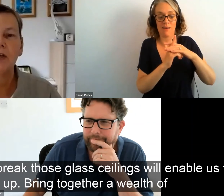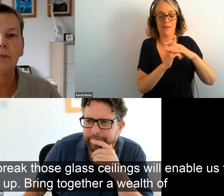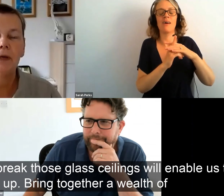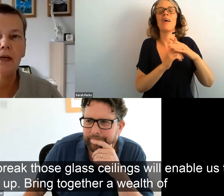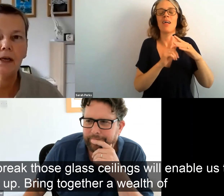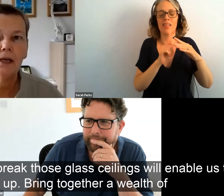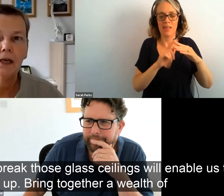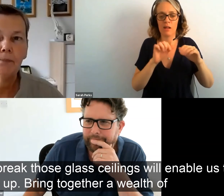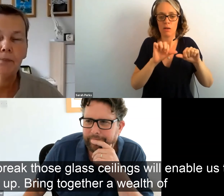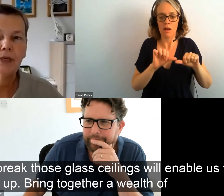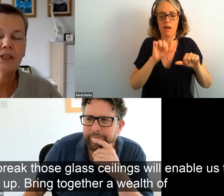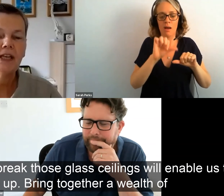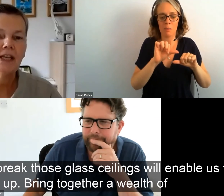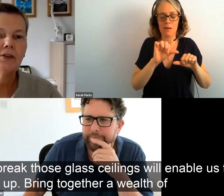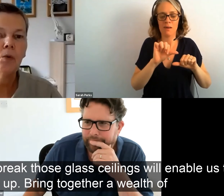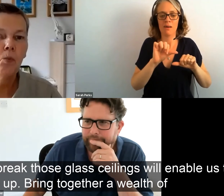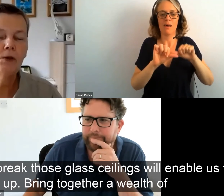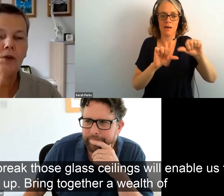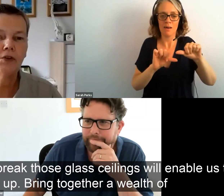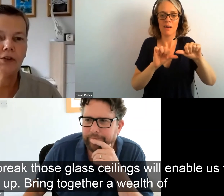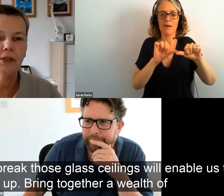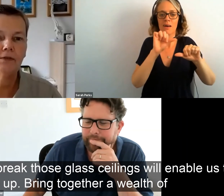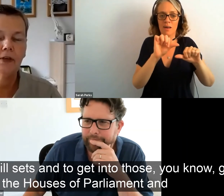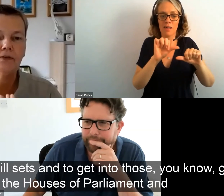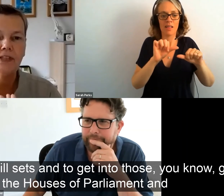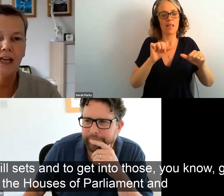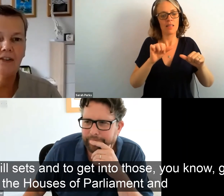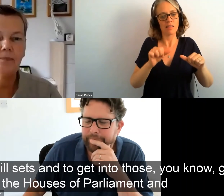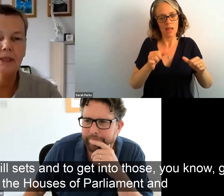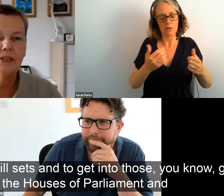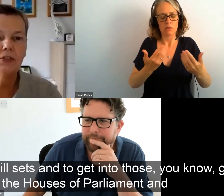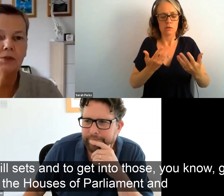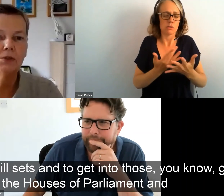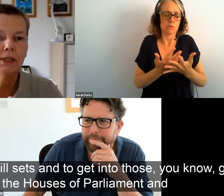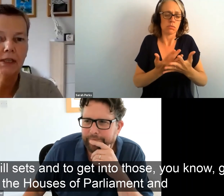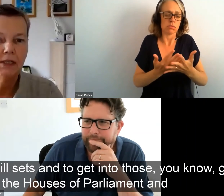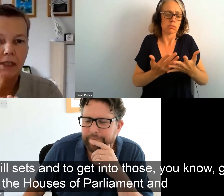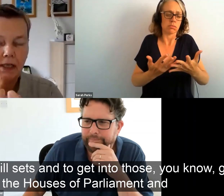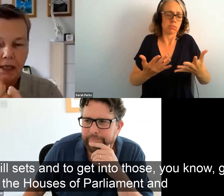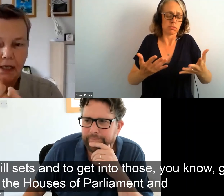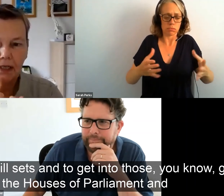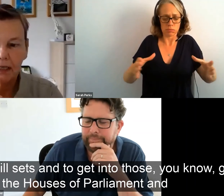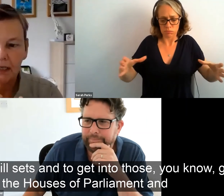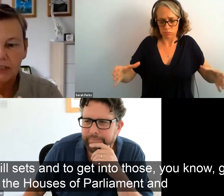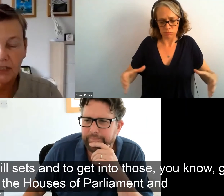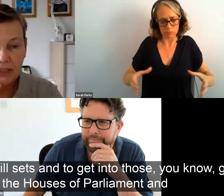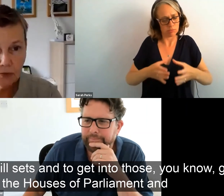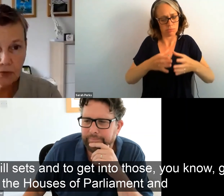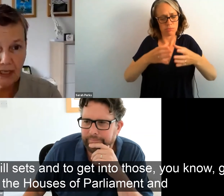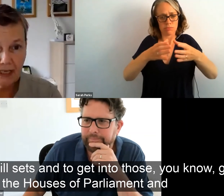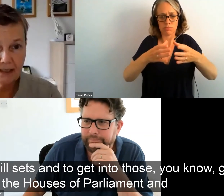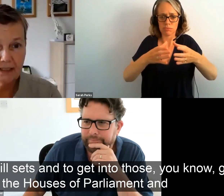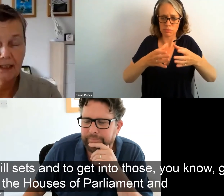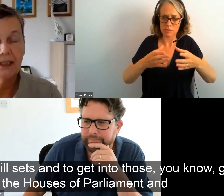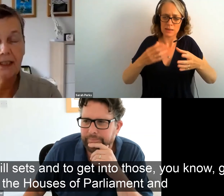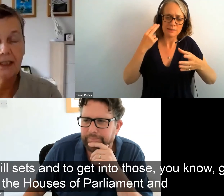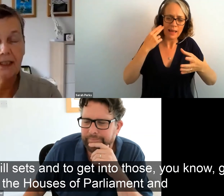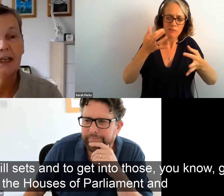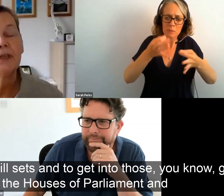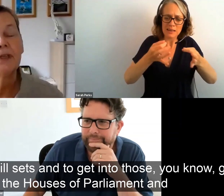to rise up and bring together a wealth of deaf political skill